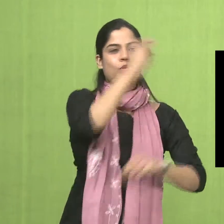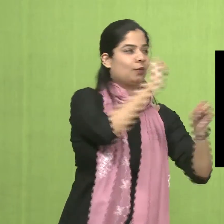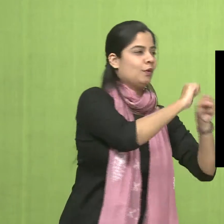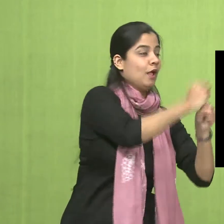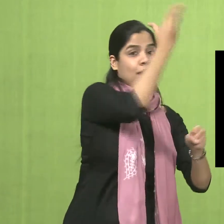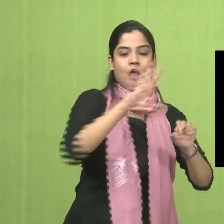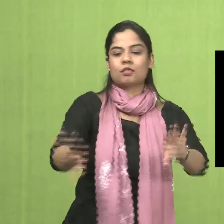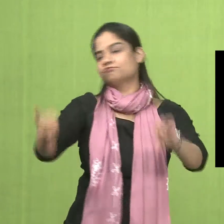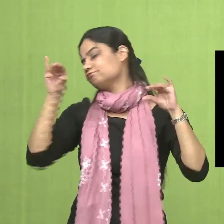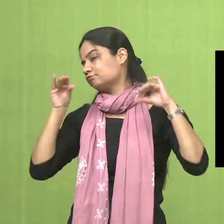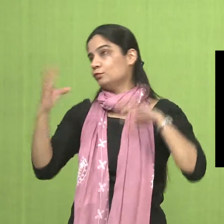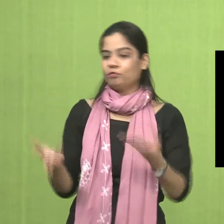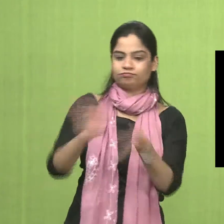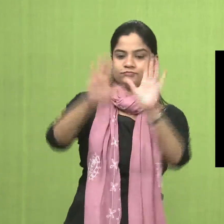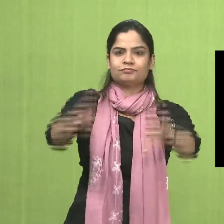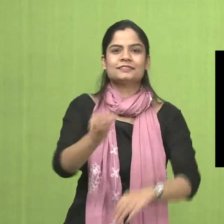day because you'll waste your time in taking it out.